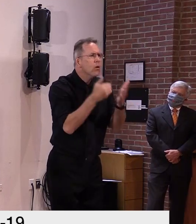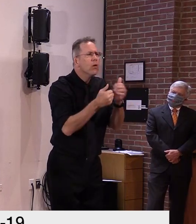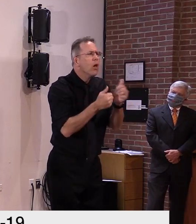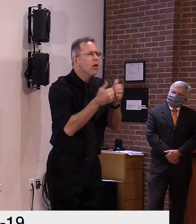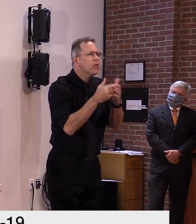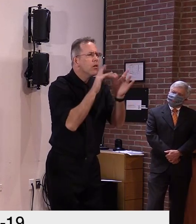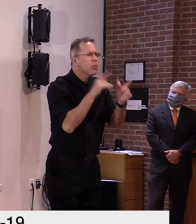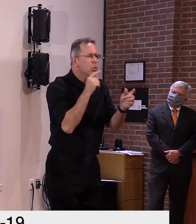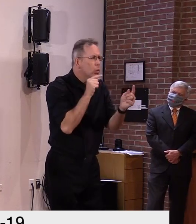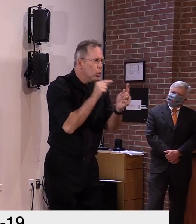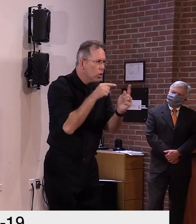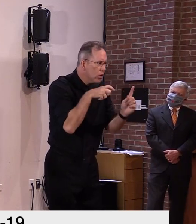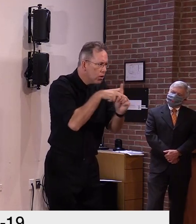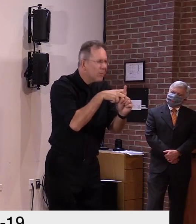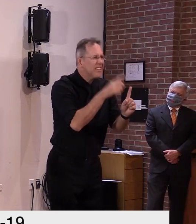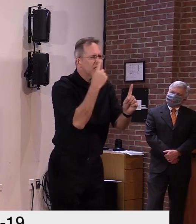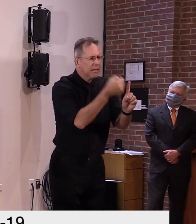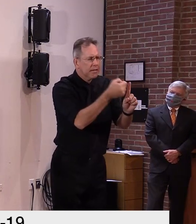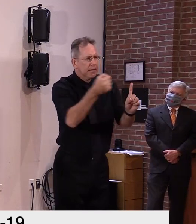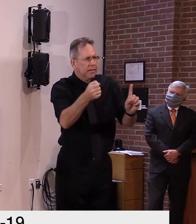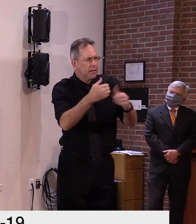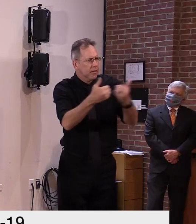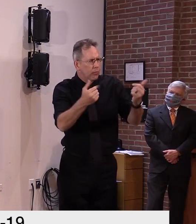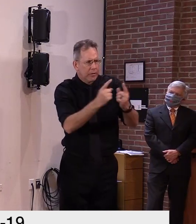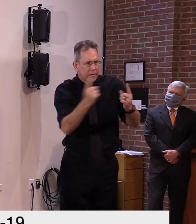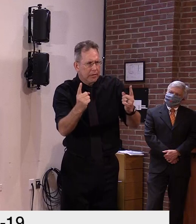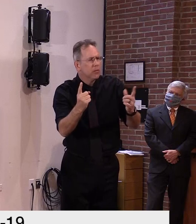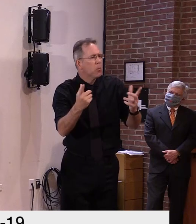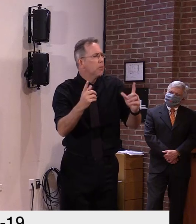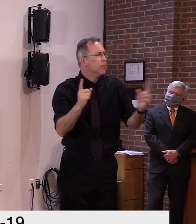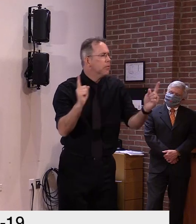warrant any alarm or a quarantine situation.